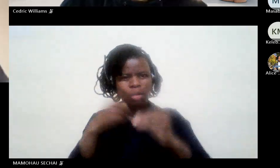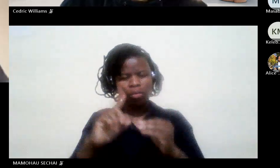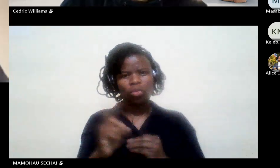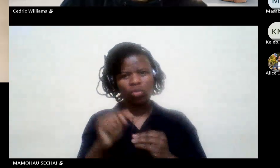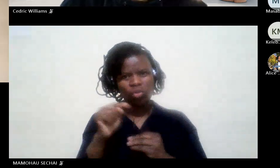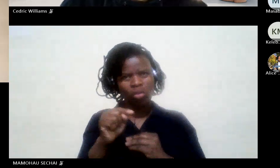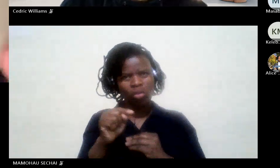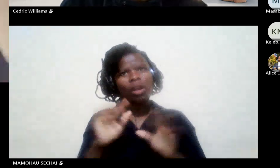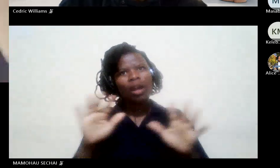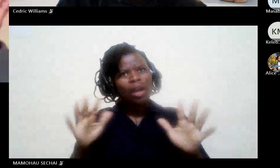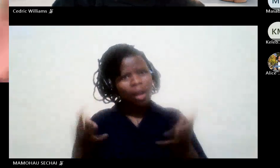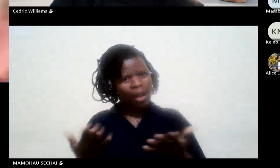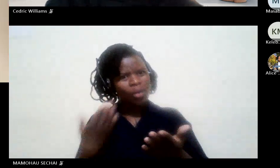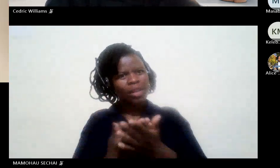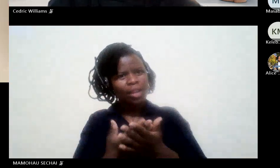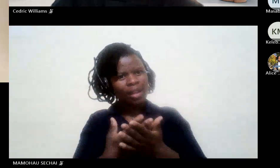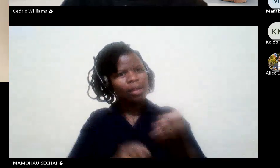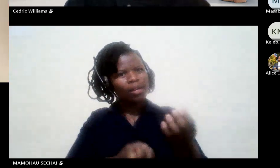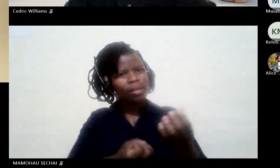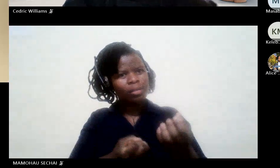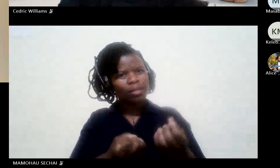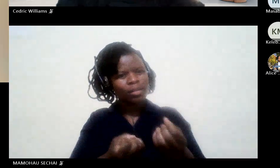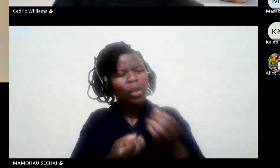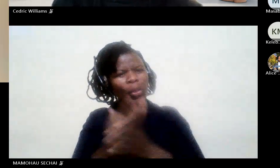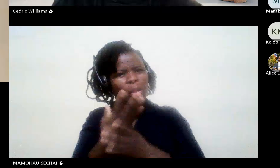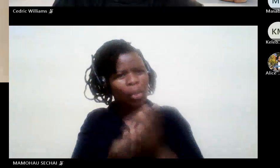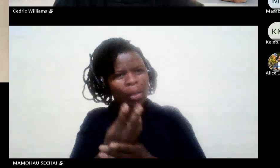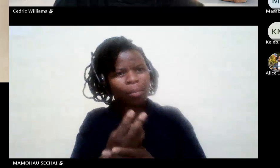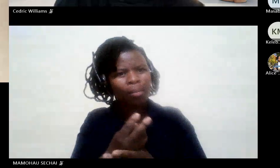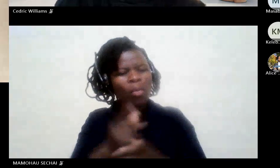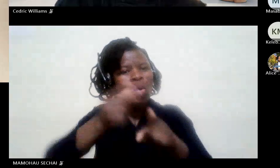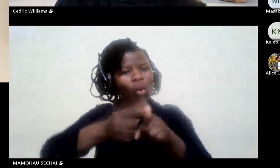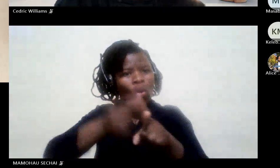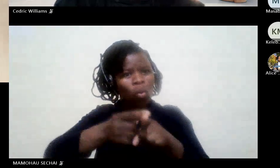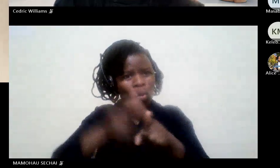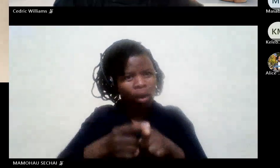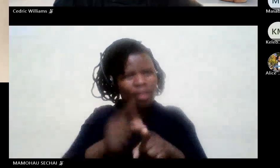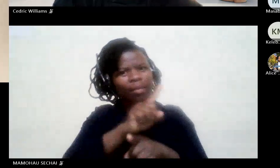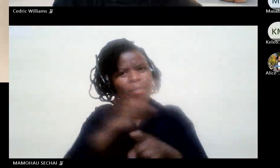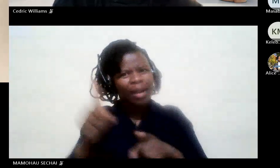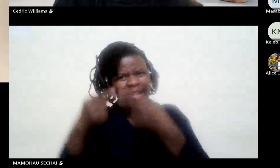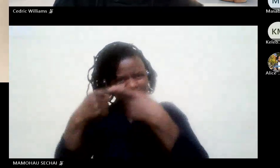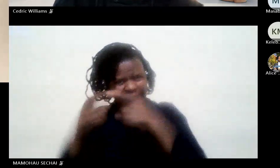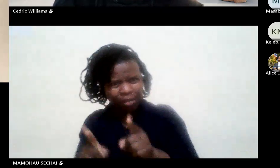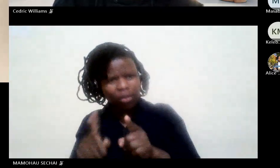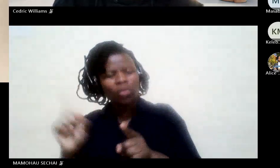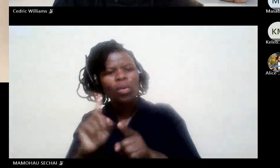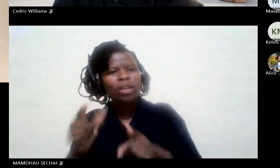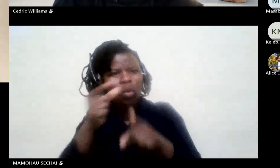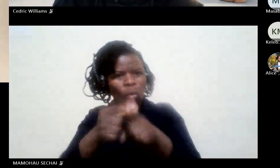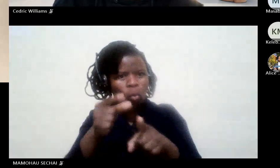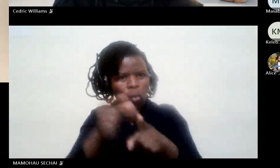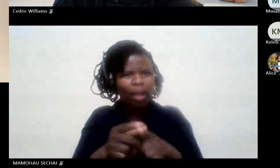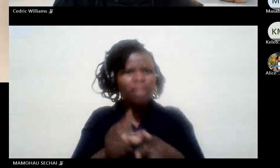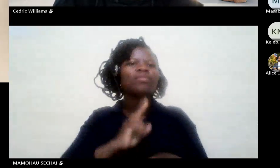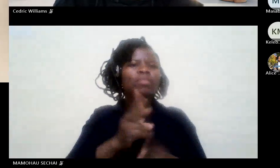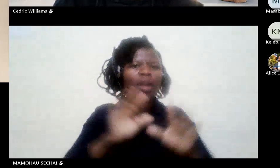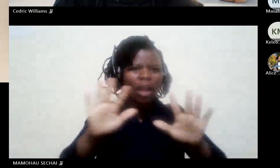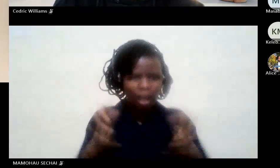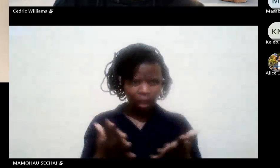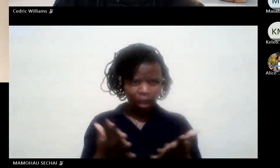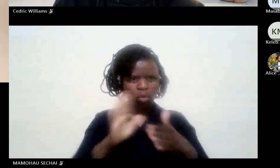they express the words, how they see it, but it's different from how the words are pronounced, because intonation gives a different meaning